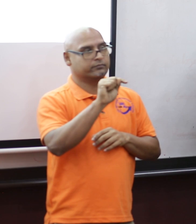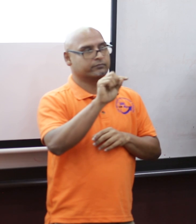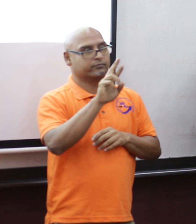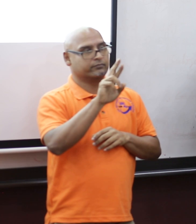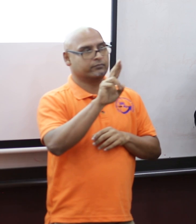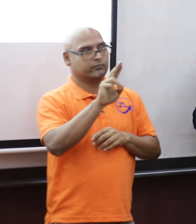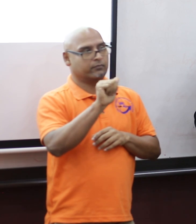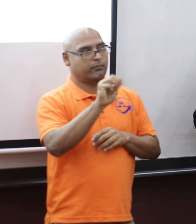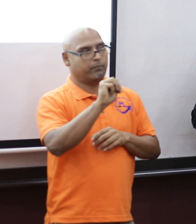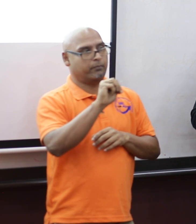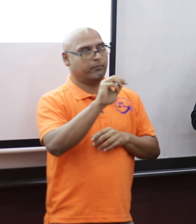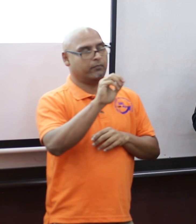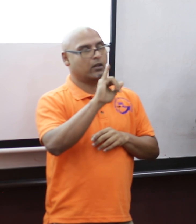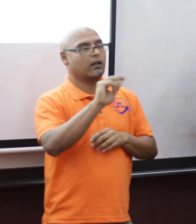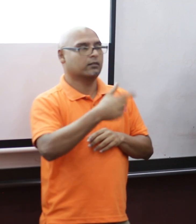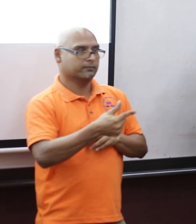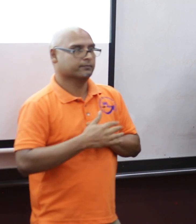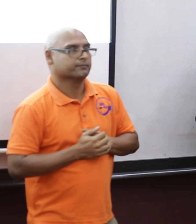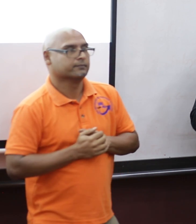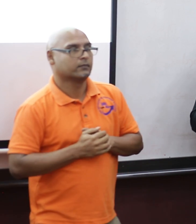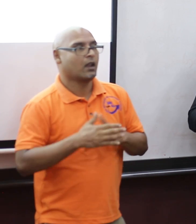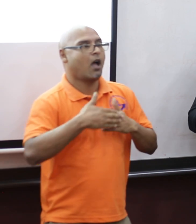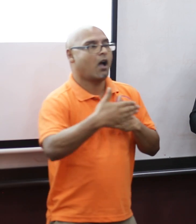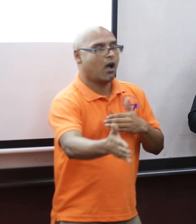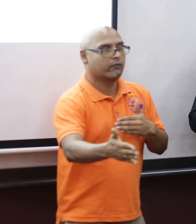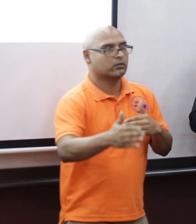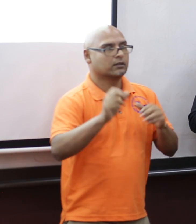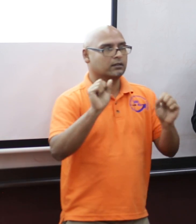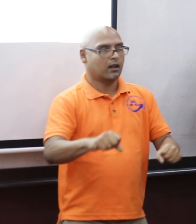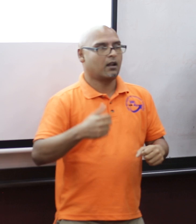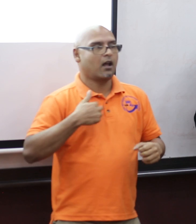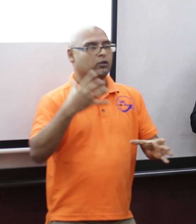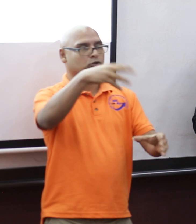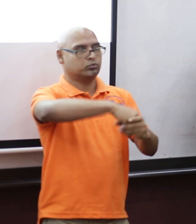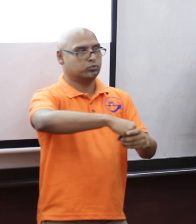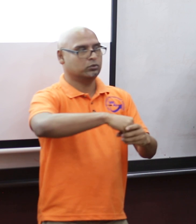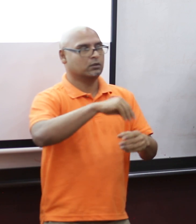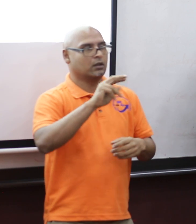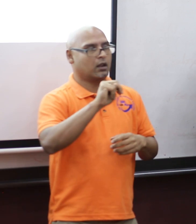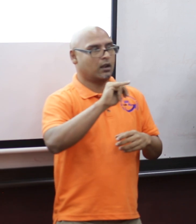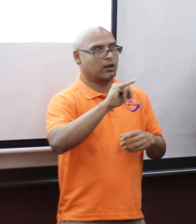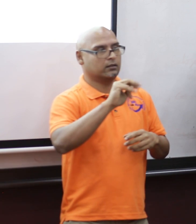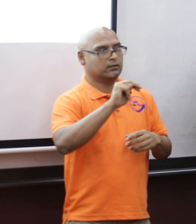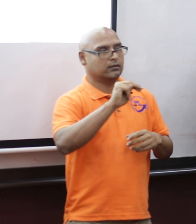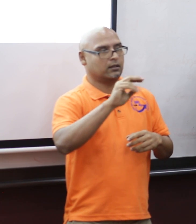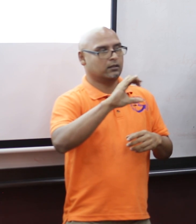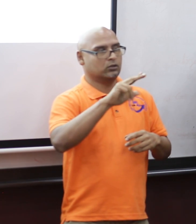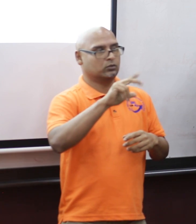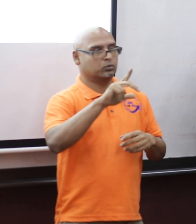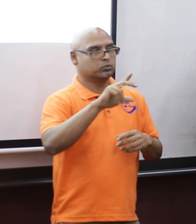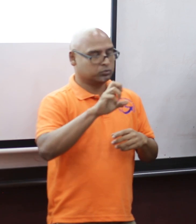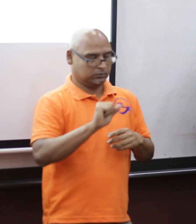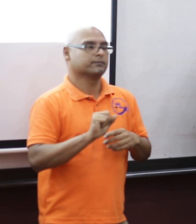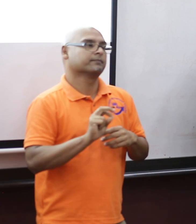And this is where we have the problem. Because a lot of people use the word inclusion all the time. It's a very popular word right now. Everybody is